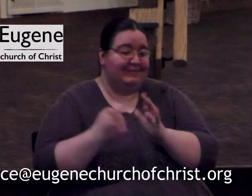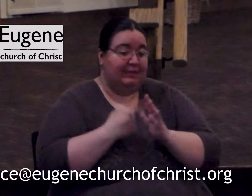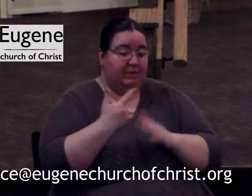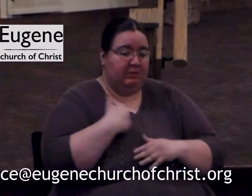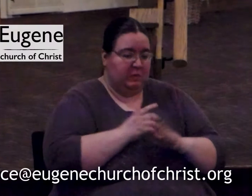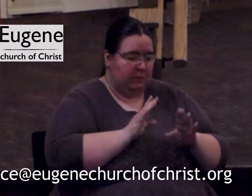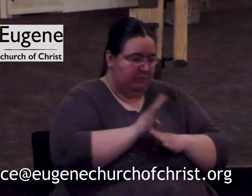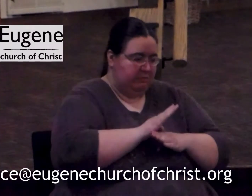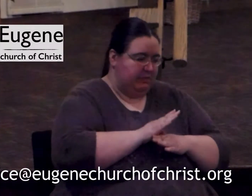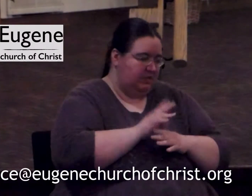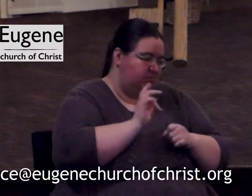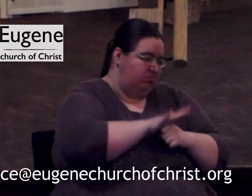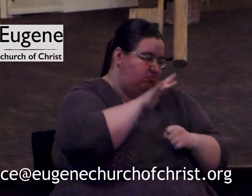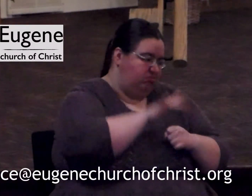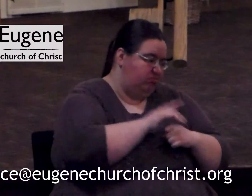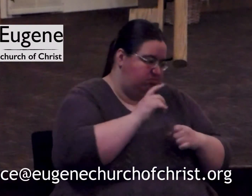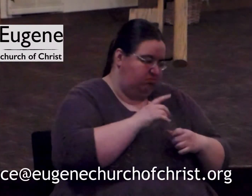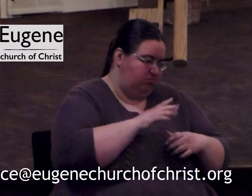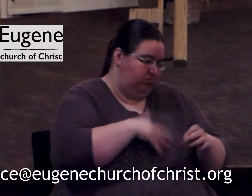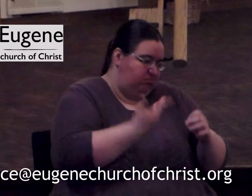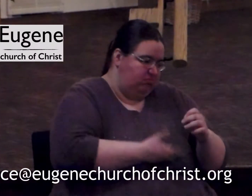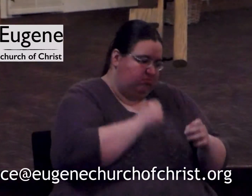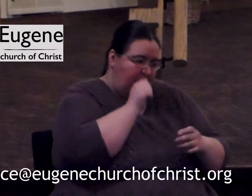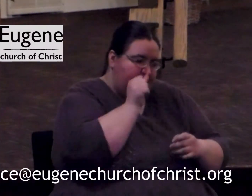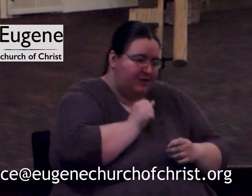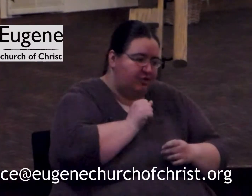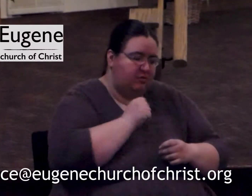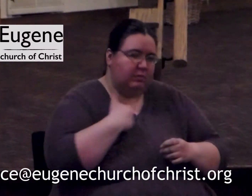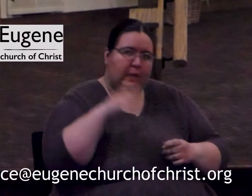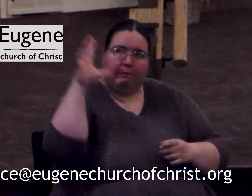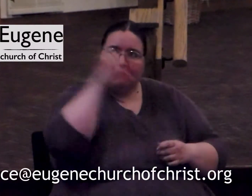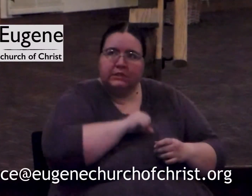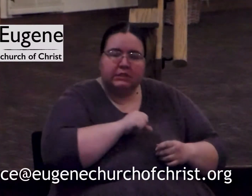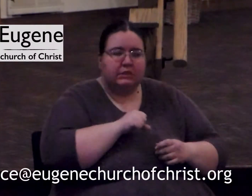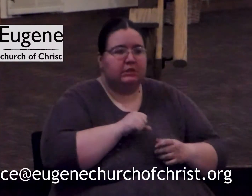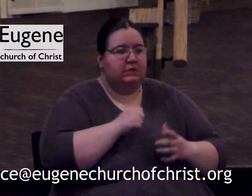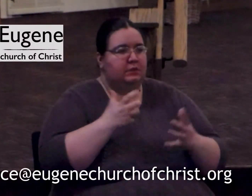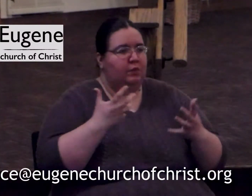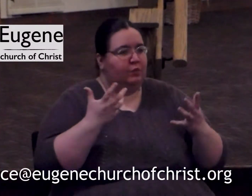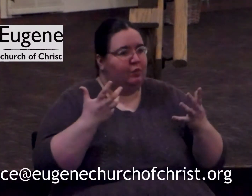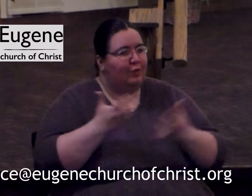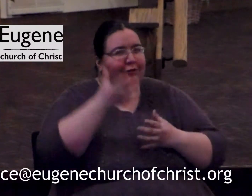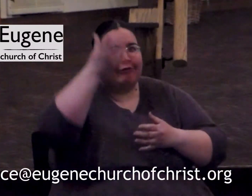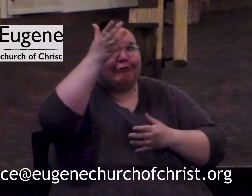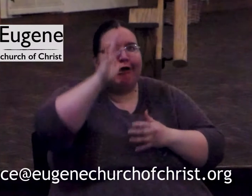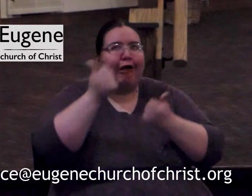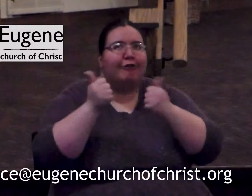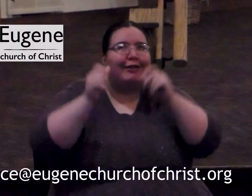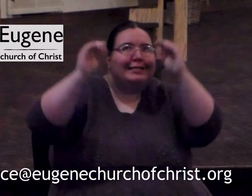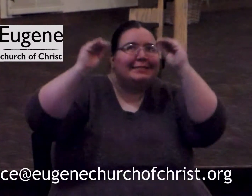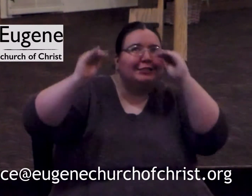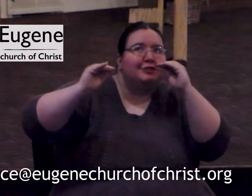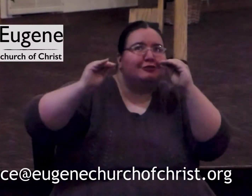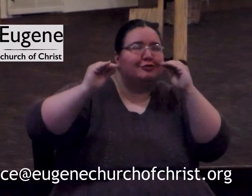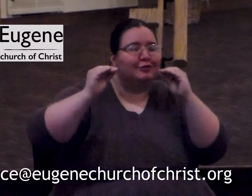we miss it. Totally miss the lesson God is trying to teach us. Totally miss the blessing that's going to come as a result of